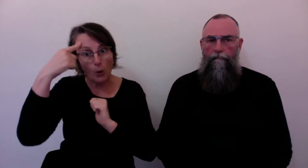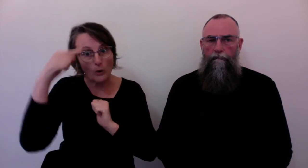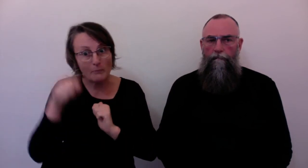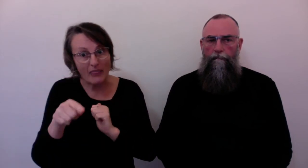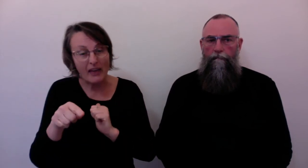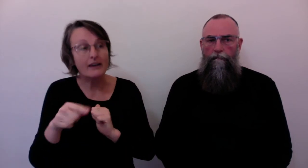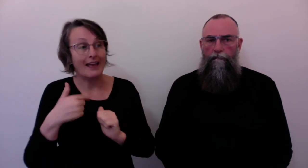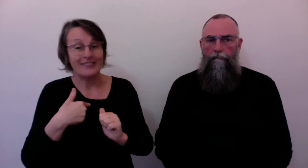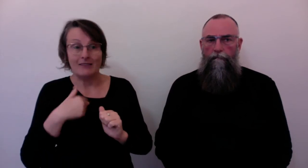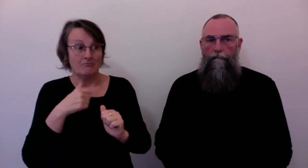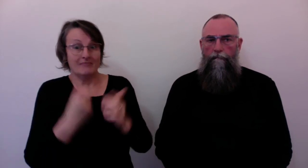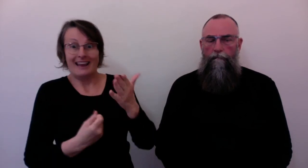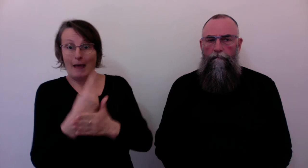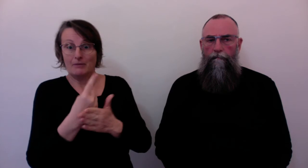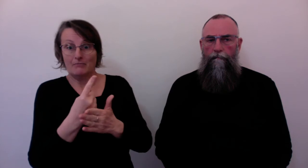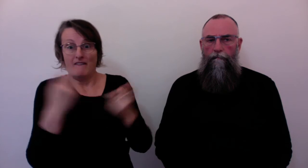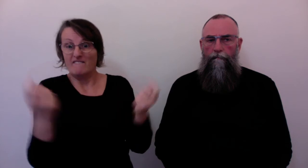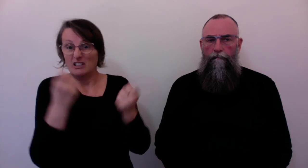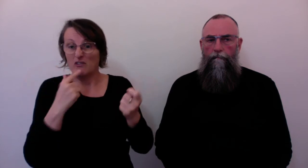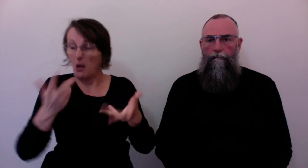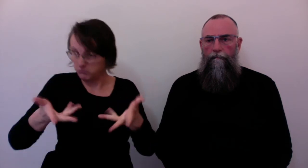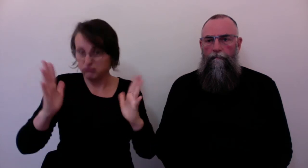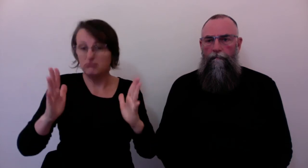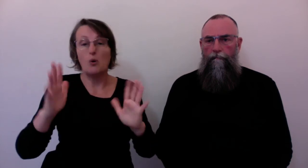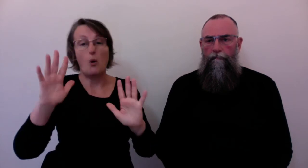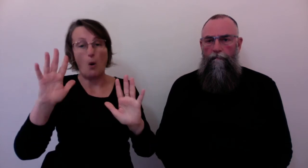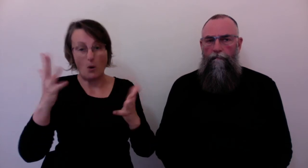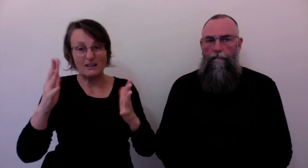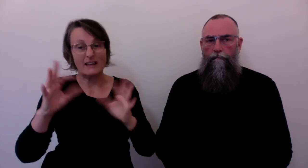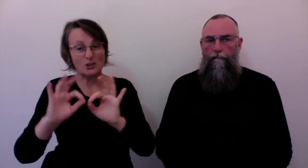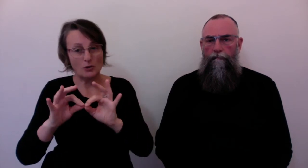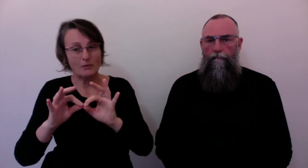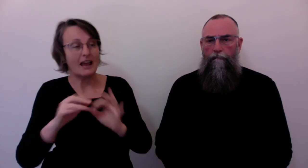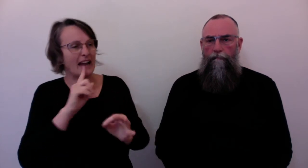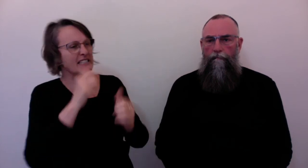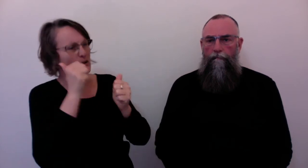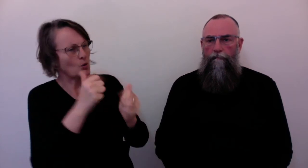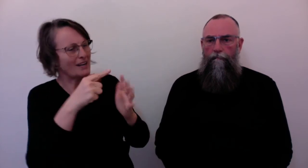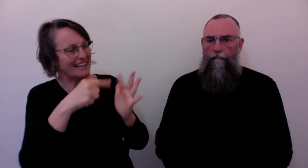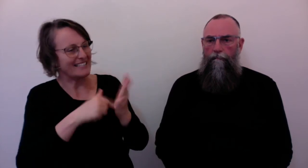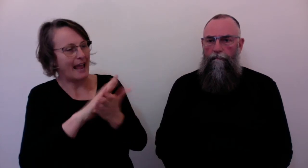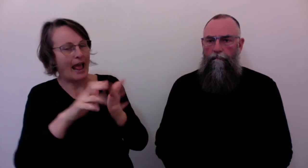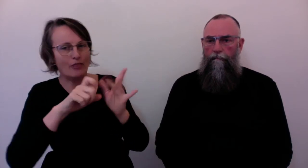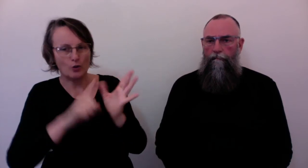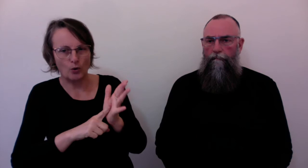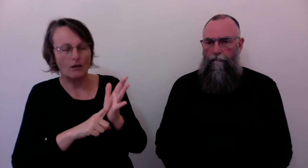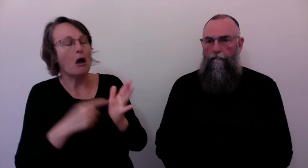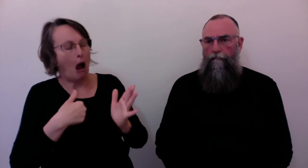to my festival. I'm going to do it anyway. And credit to him, he goes, that's effing cool. He's like, I've never seen that. And I changed my mind about it. But